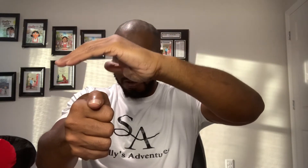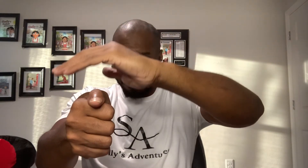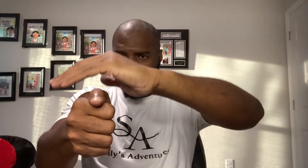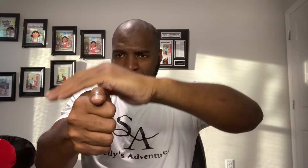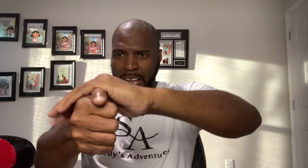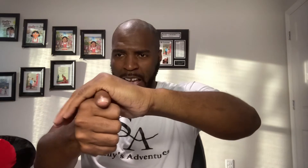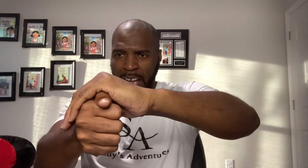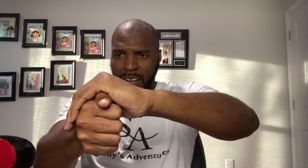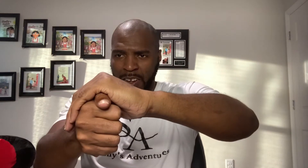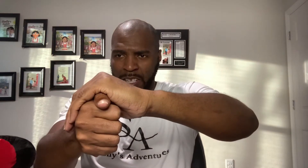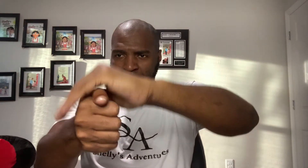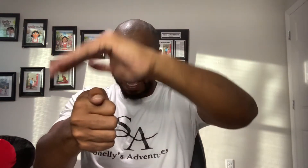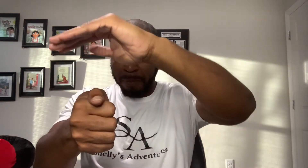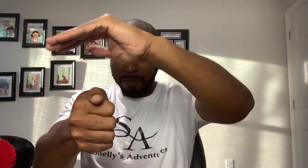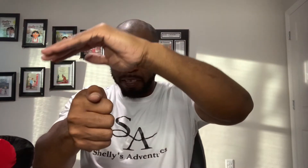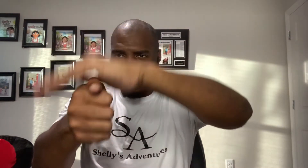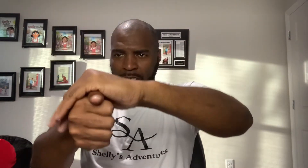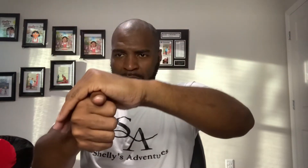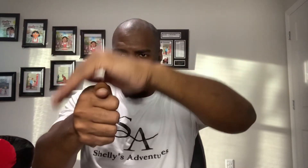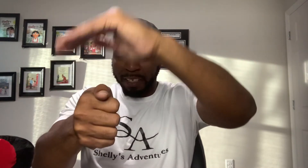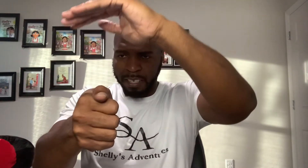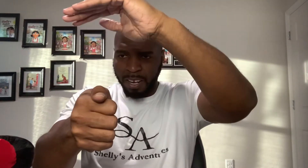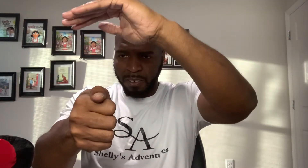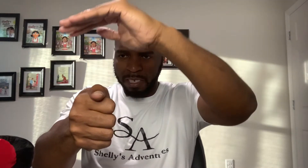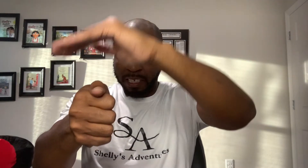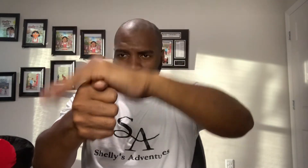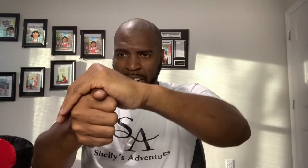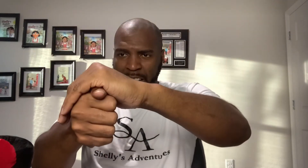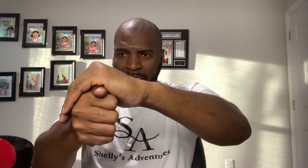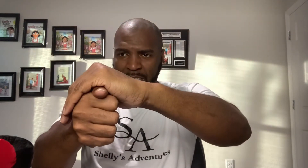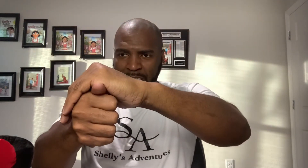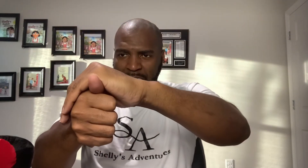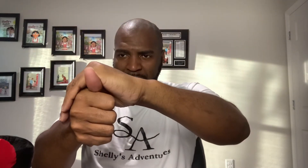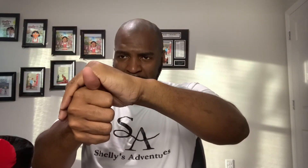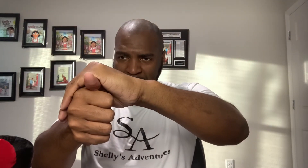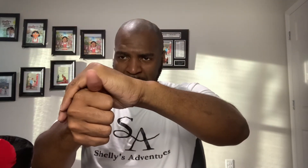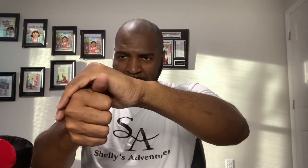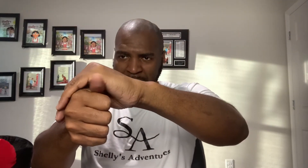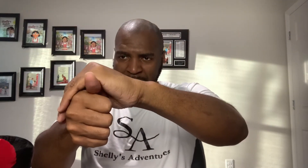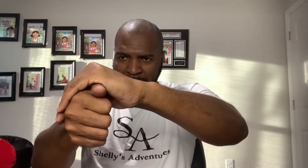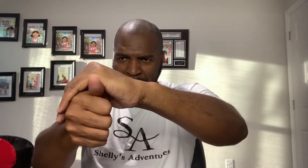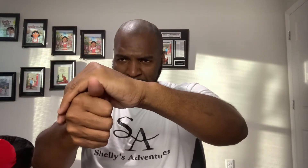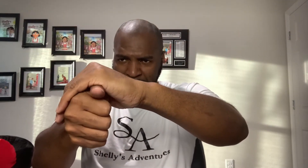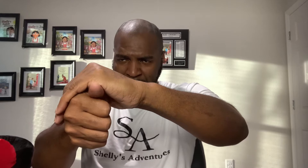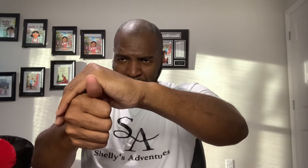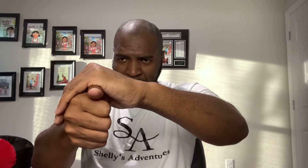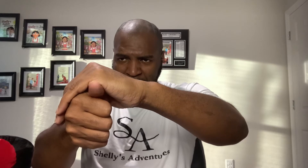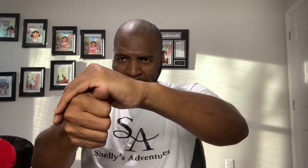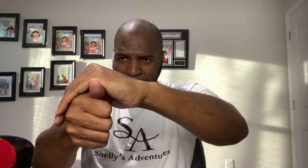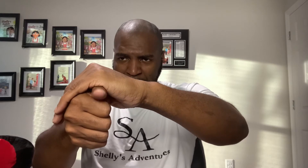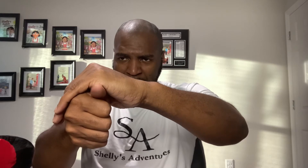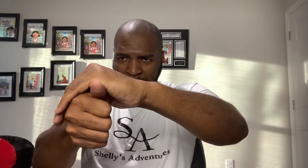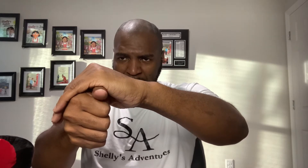way down on top of the turtle like the turtle's shell. And this is the head, and it's like the turtle's head is peeking out of his